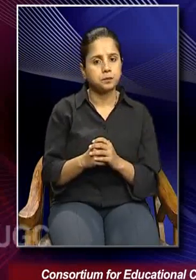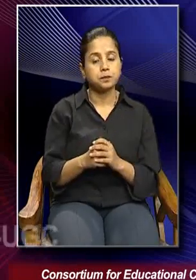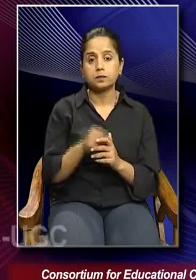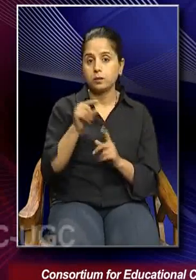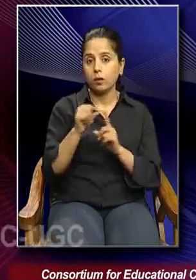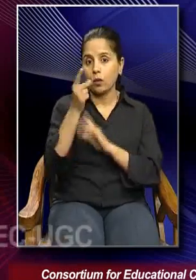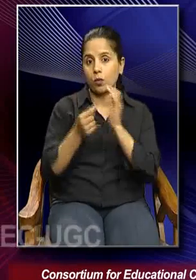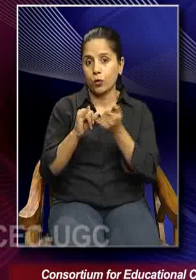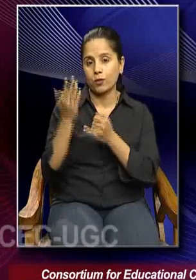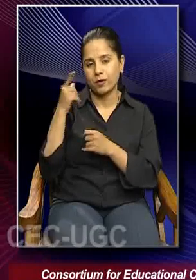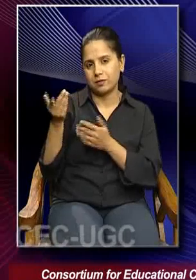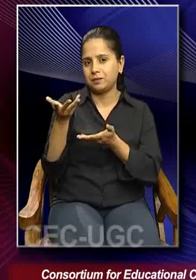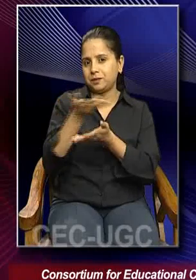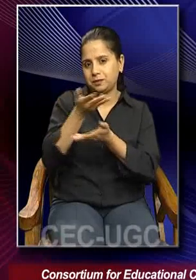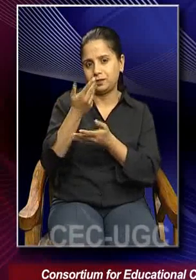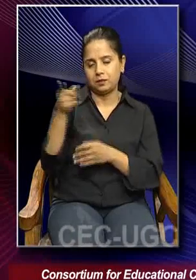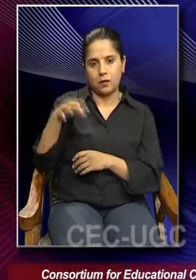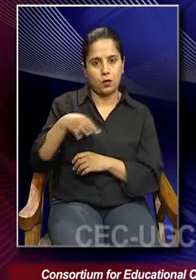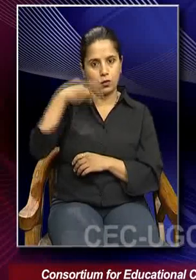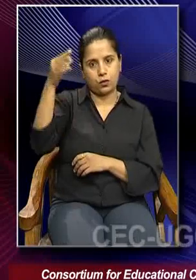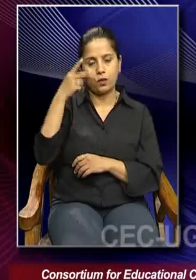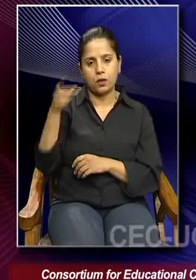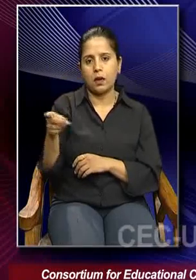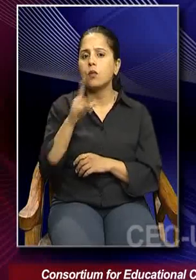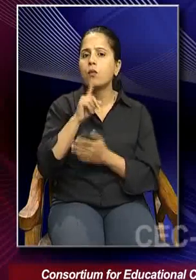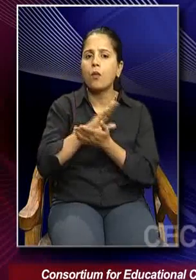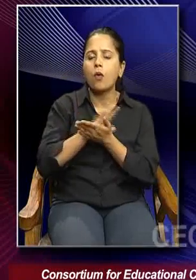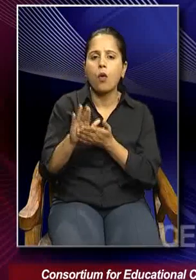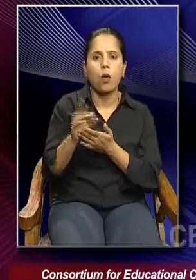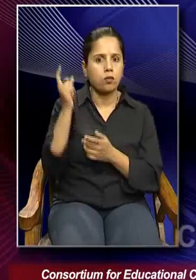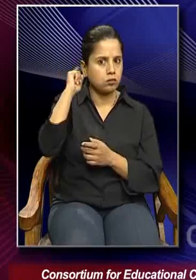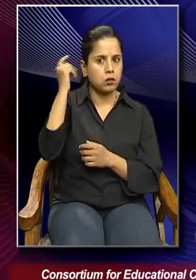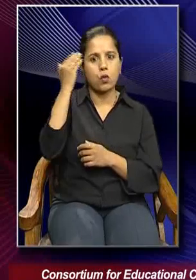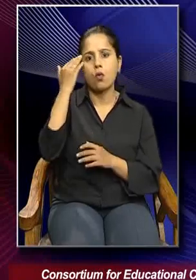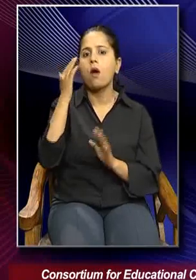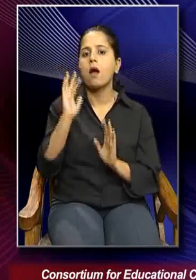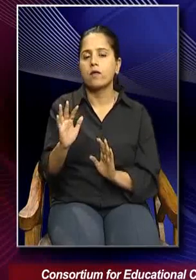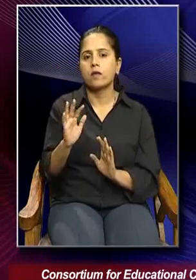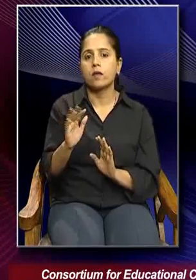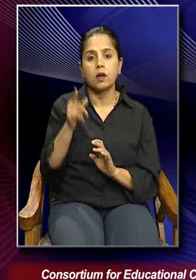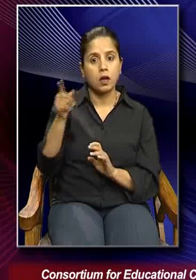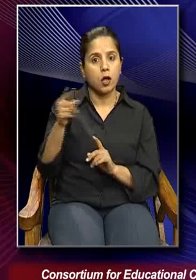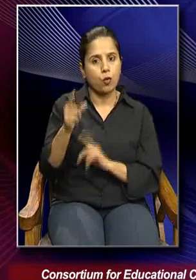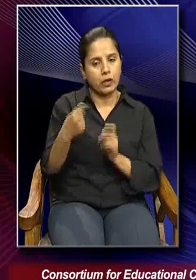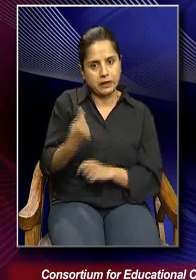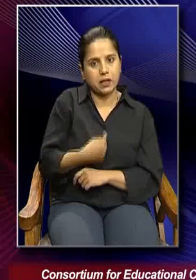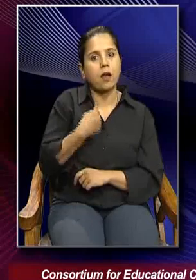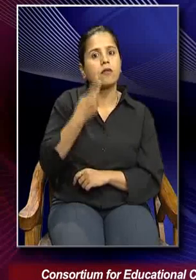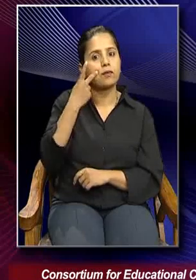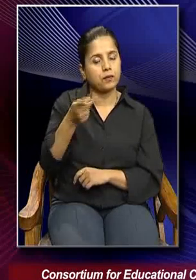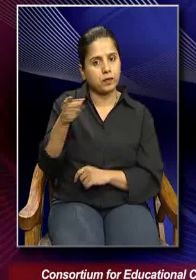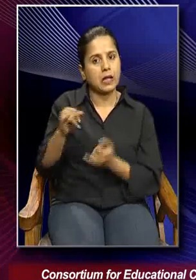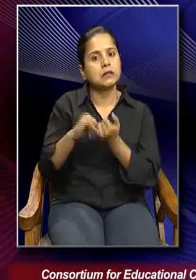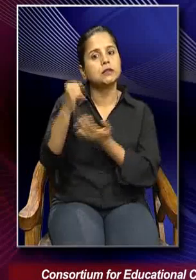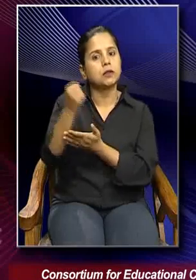Purush, as discussed earlier, is the principle of pure consciousness. Purush is the self, it is the